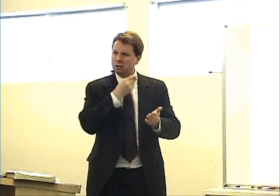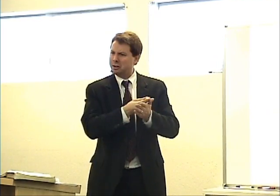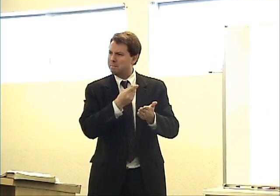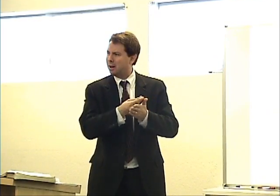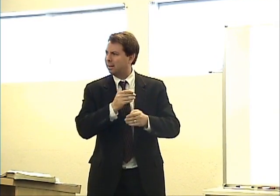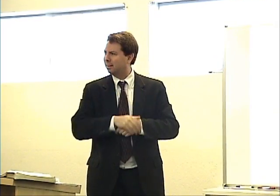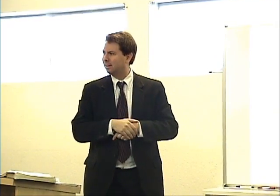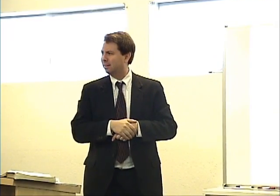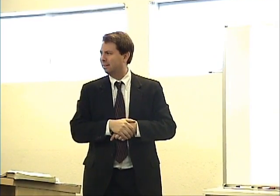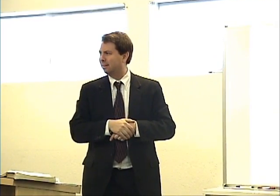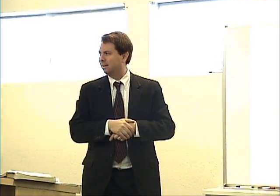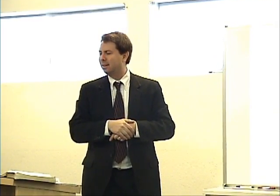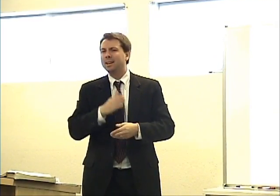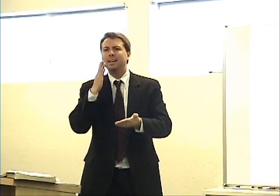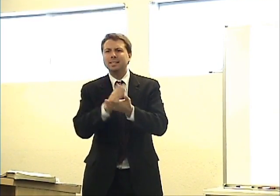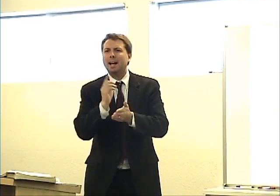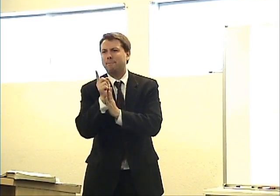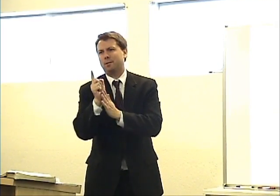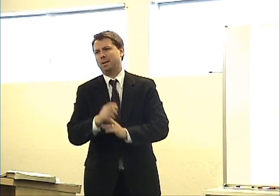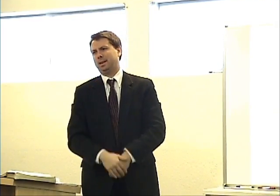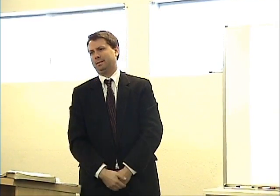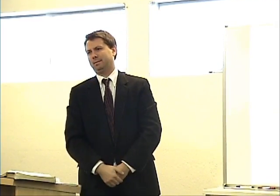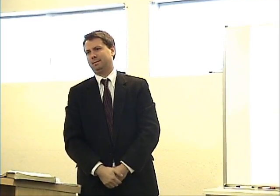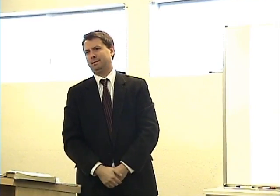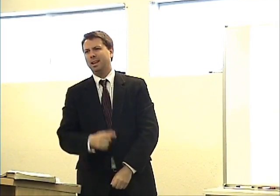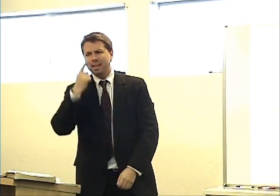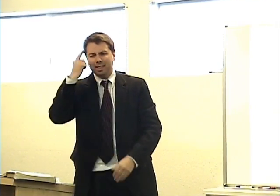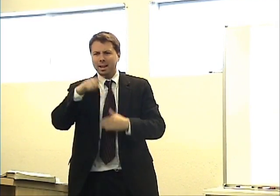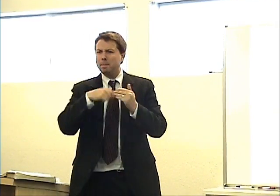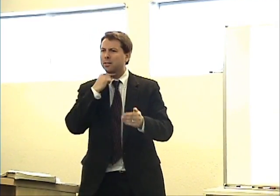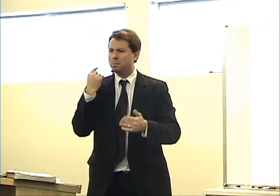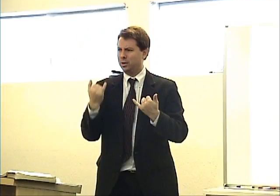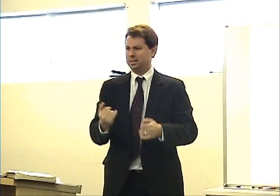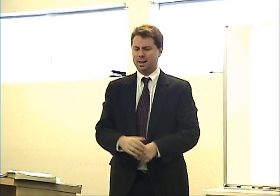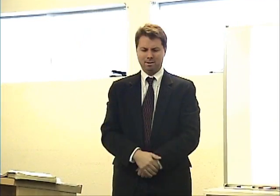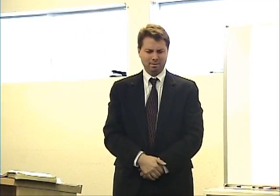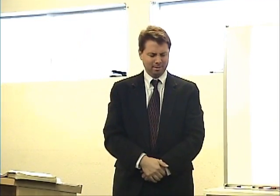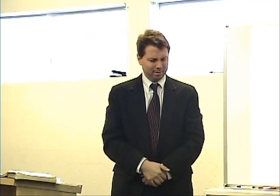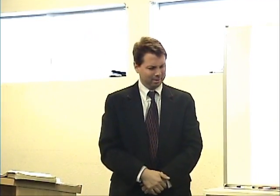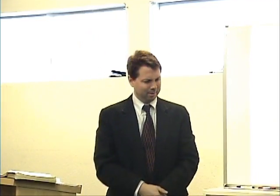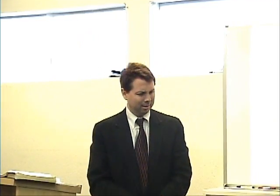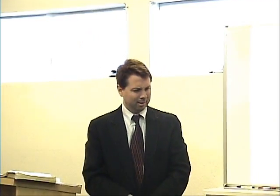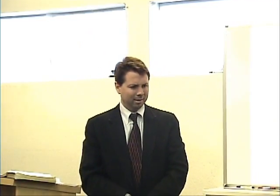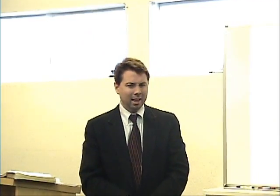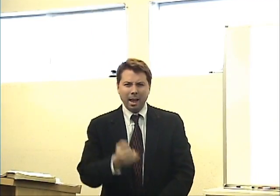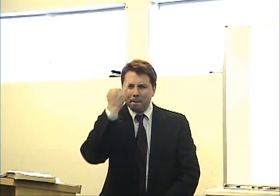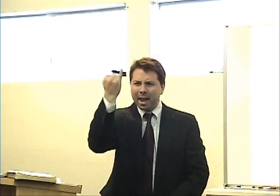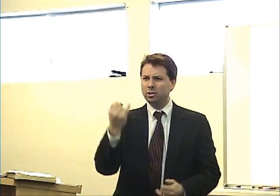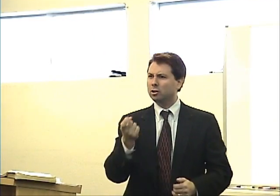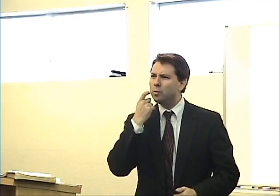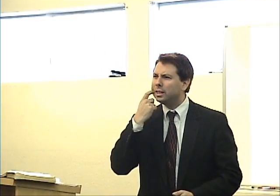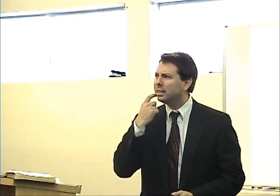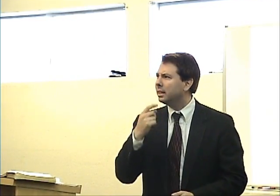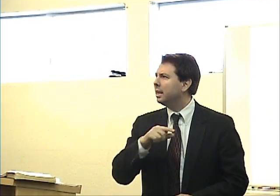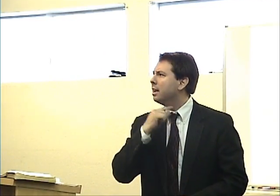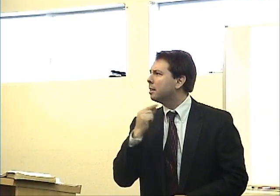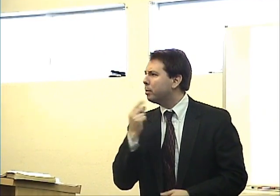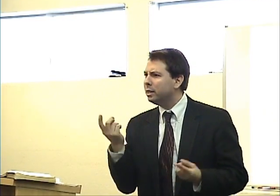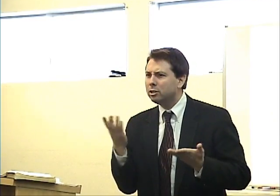dirty money. Let's stop for a minute. Think about the priest now. Imagine, recently, the priests do